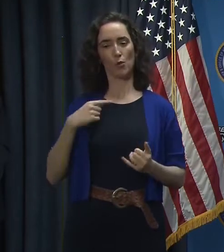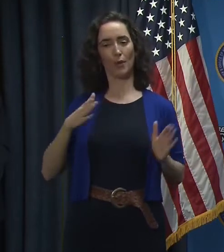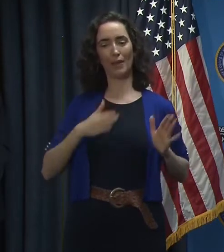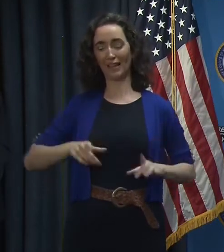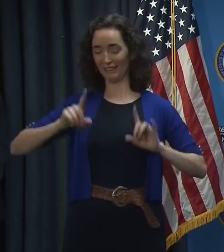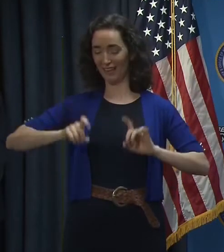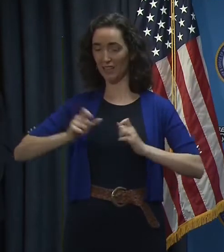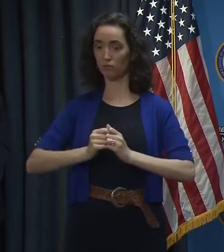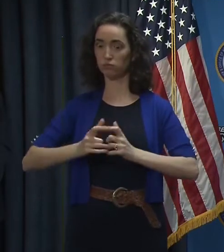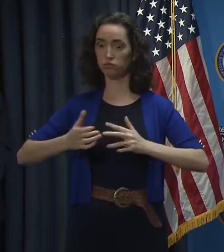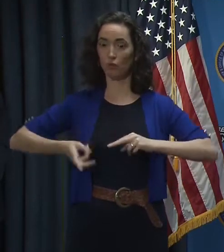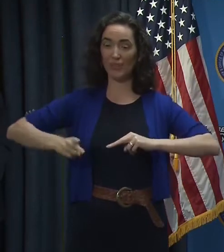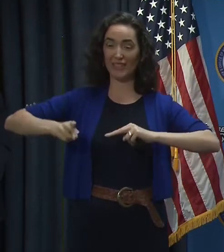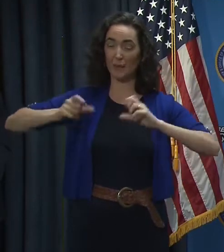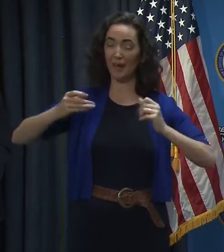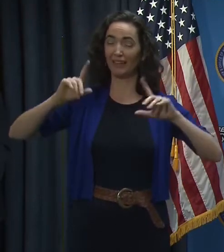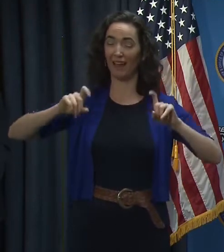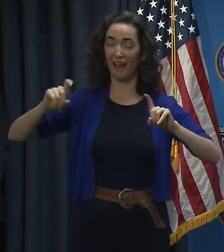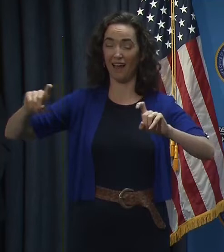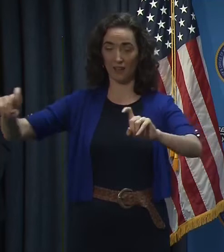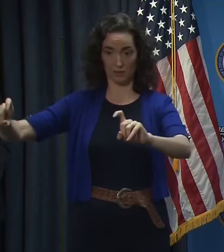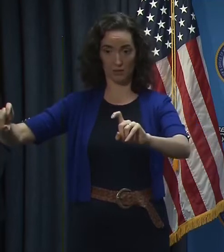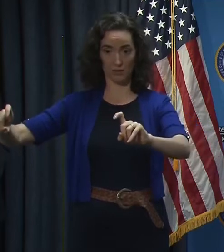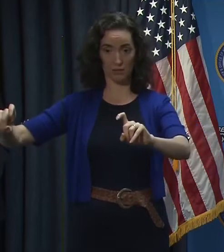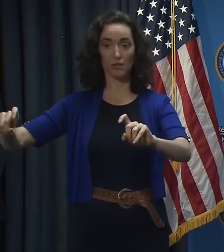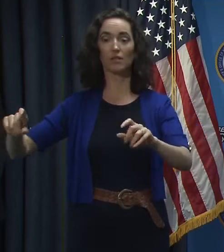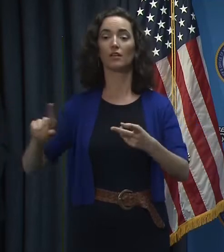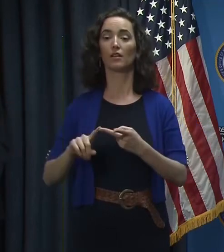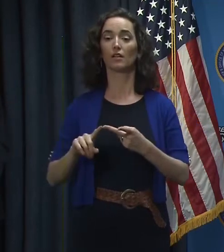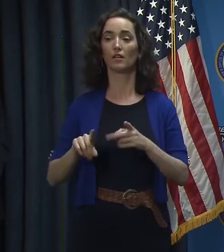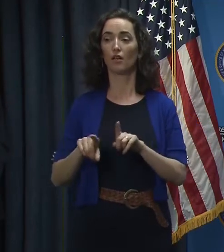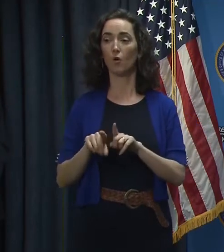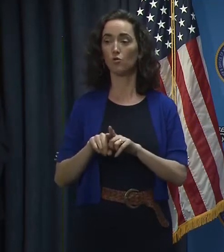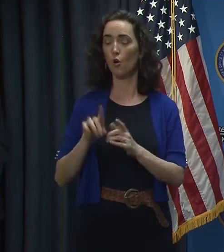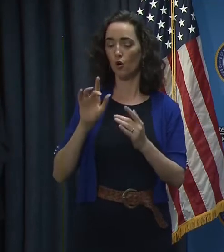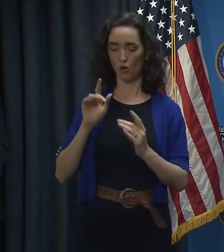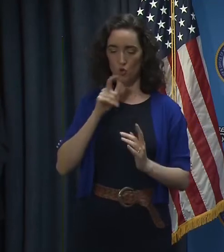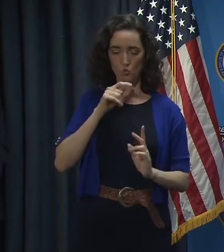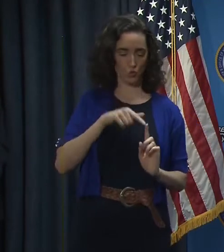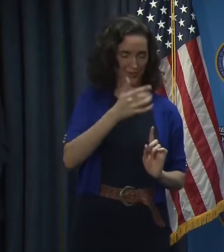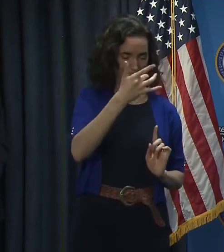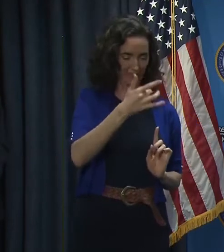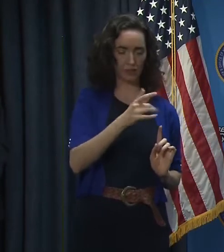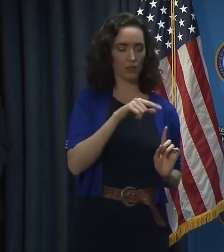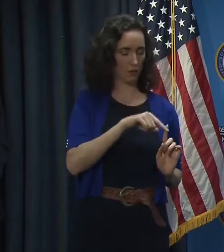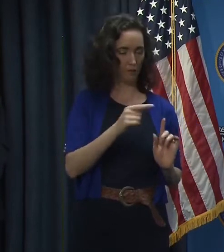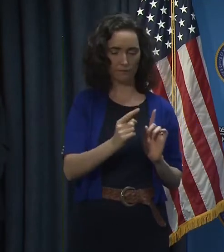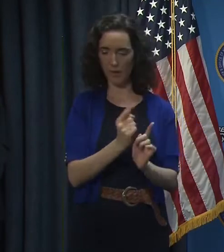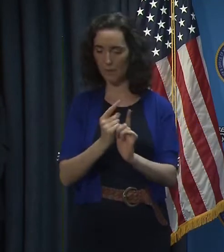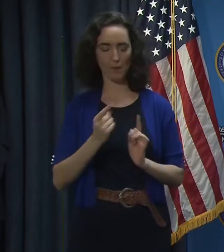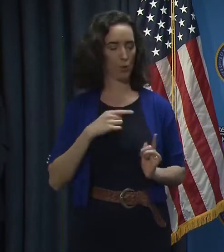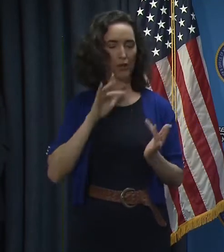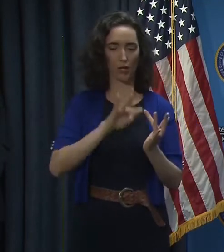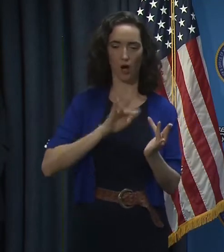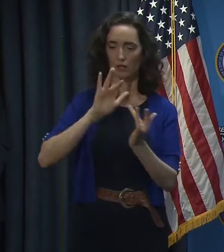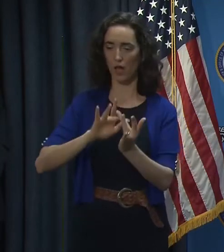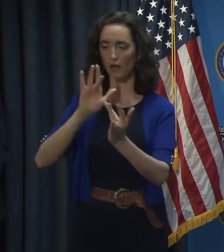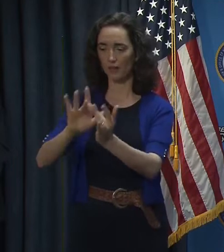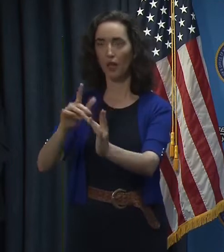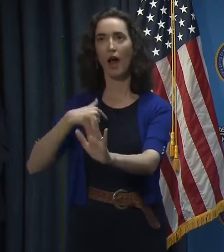I believe we're going to do, and as we enhance our capacity to do contact tracing, I thought it was best to do this for 2 more